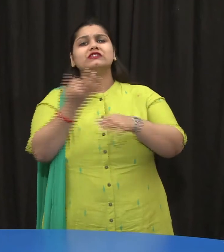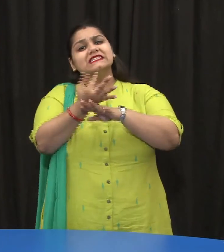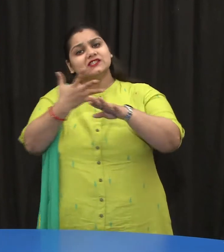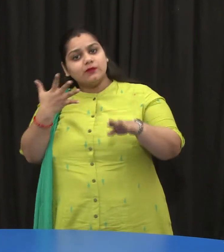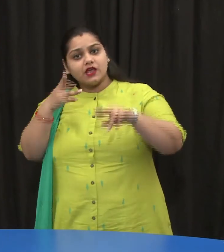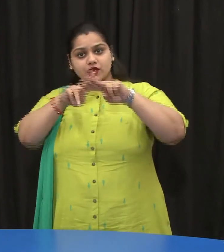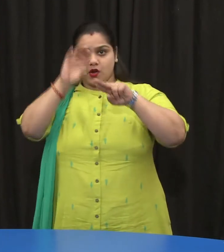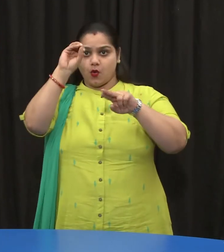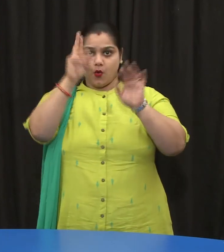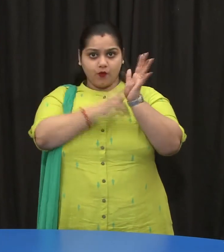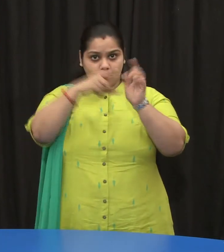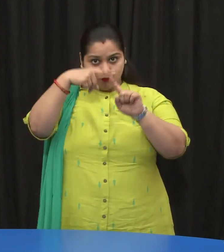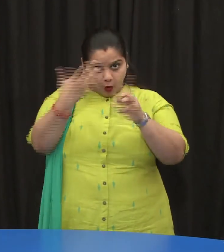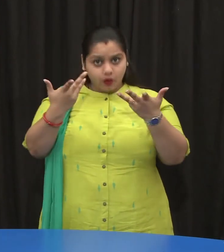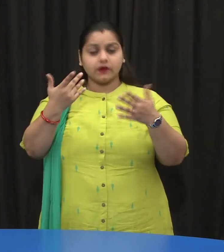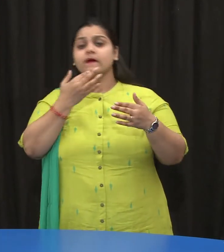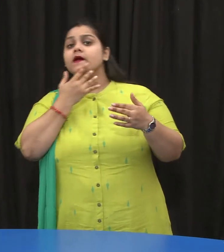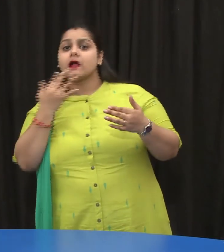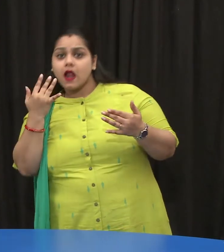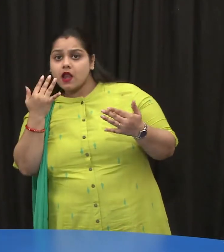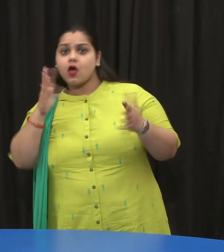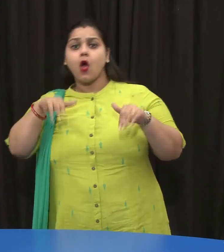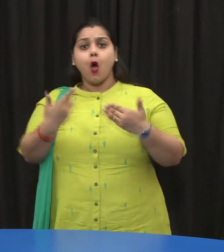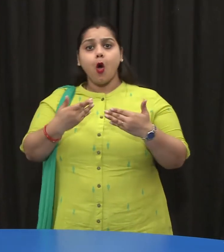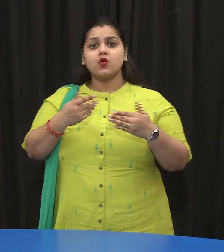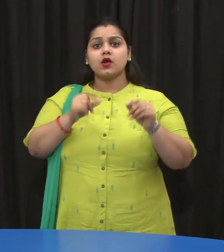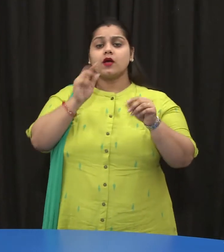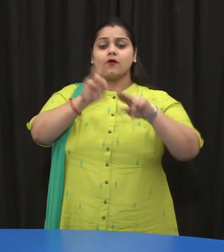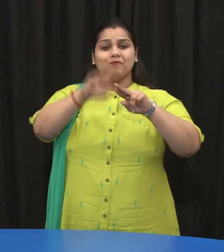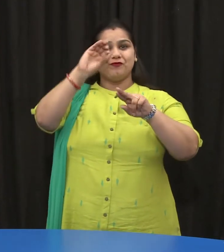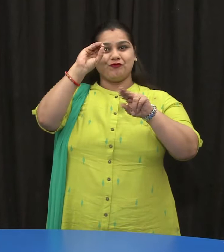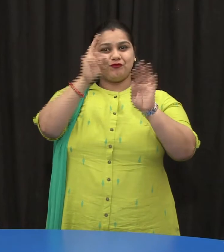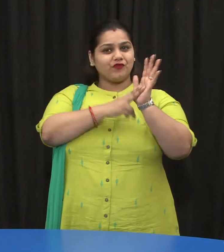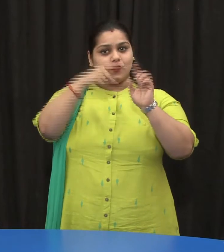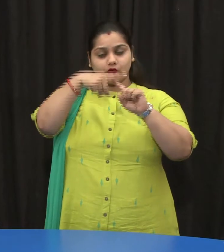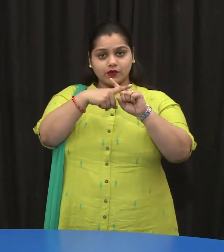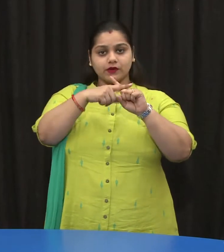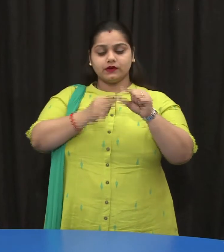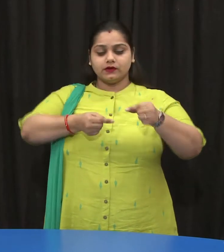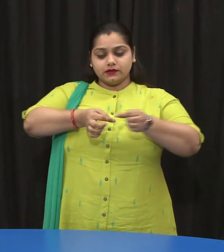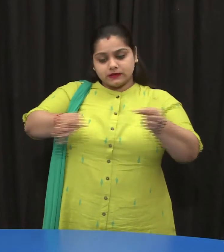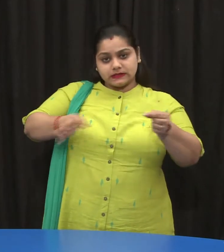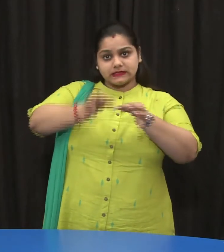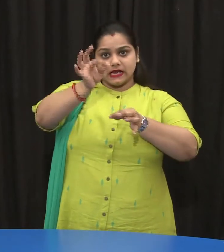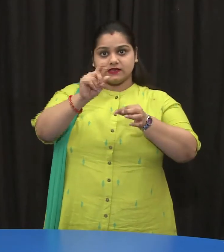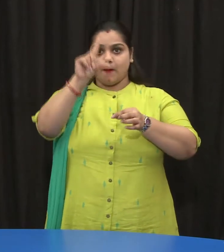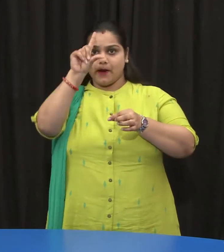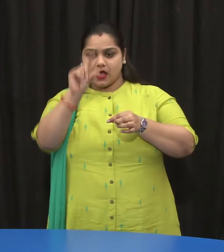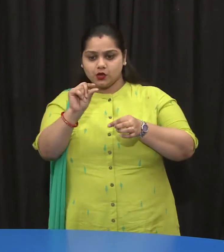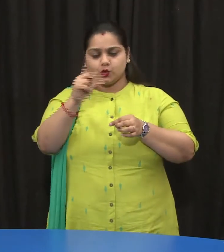color, and font size, you could copy that formatting